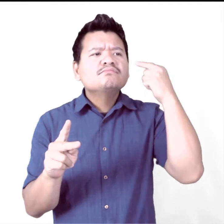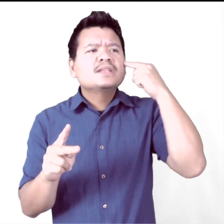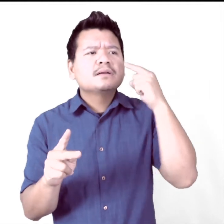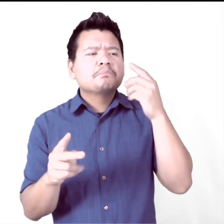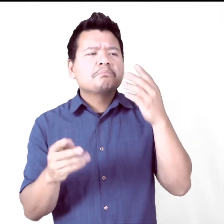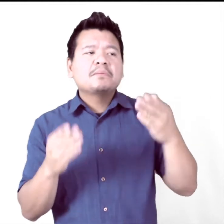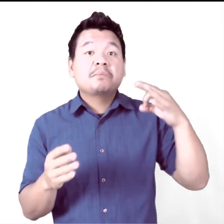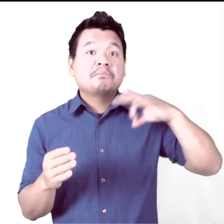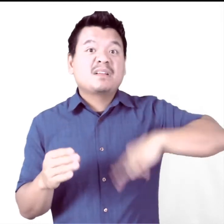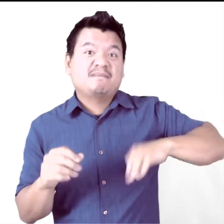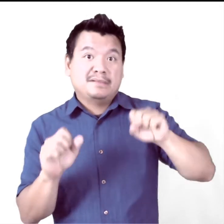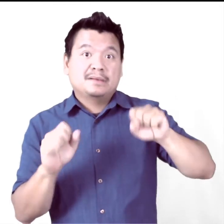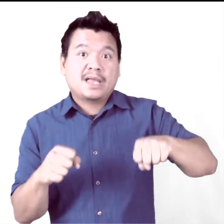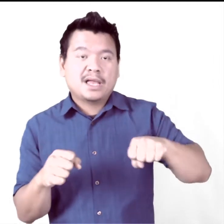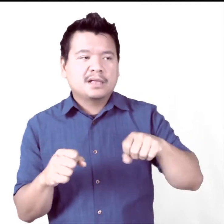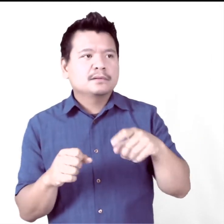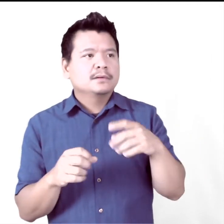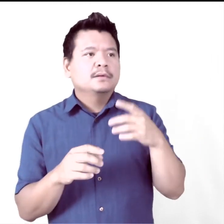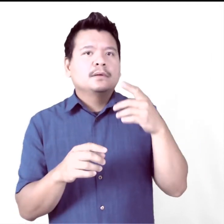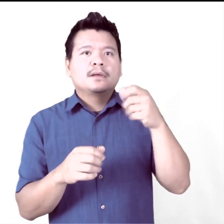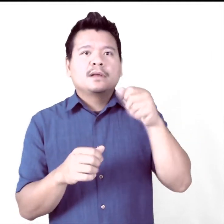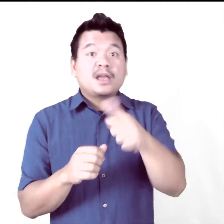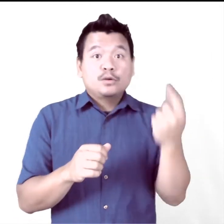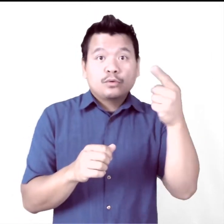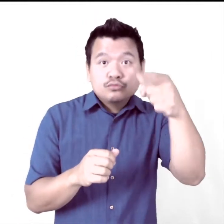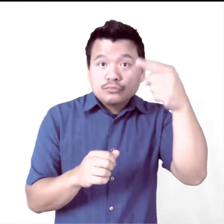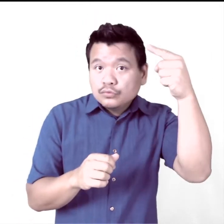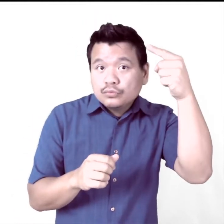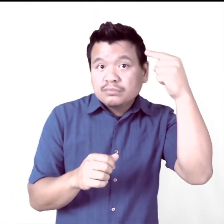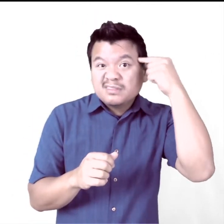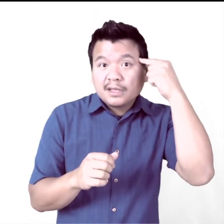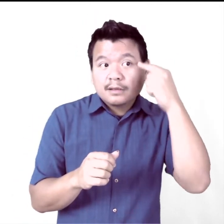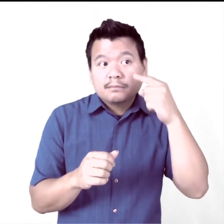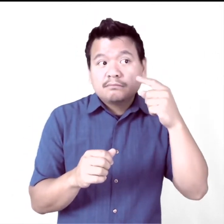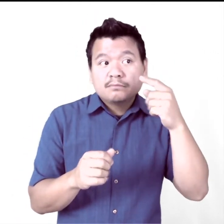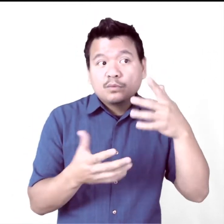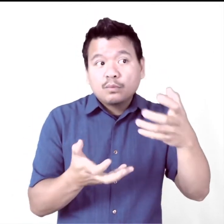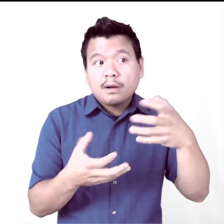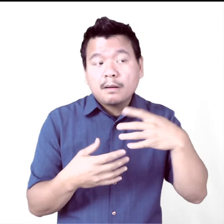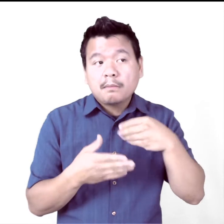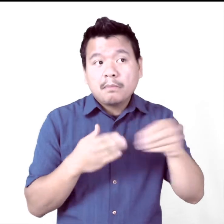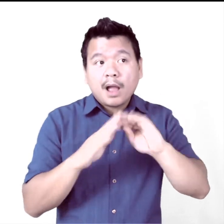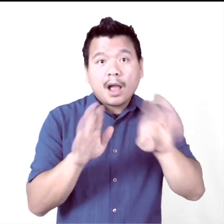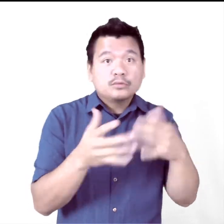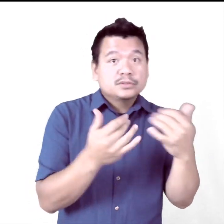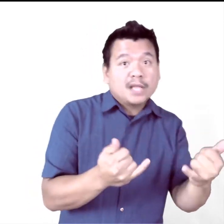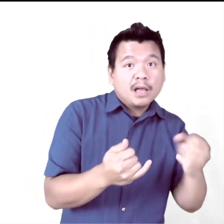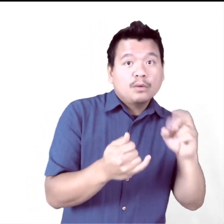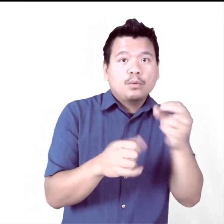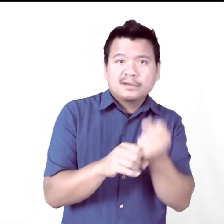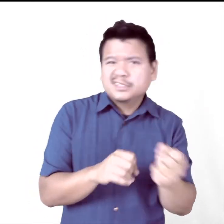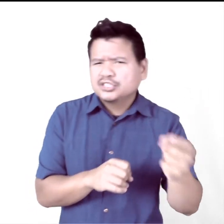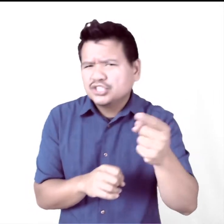information. Anybody that you think is looking to buy a house, whether it's now or within the next year or